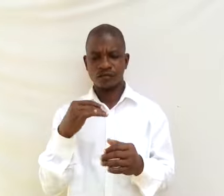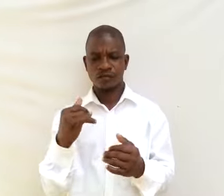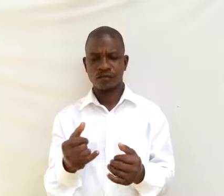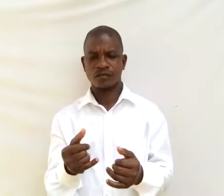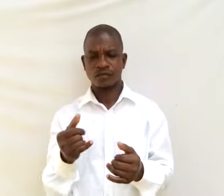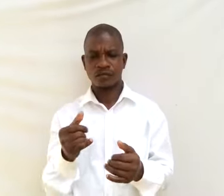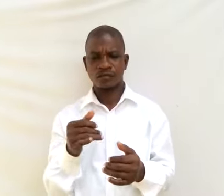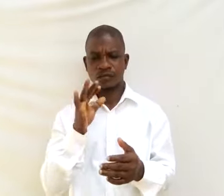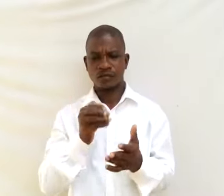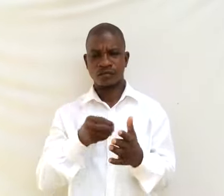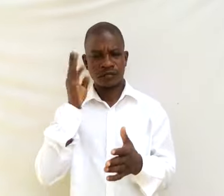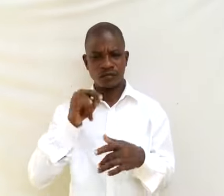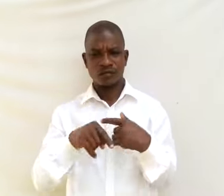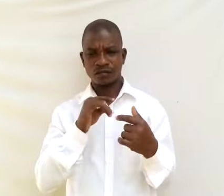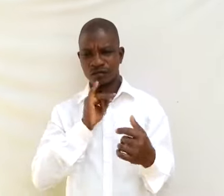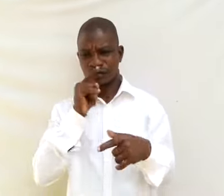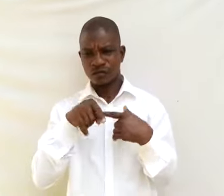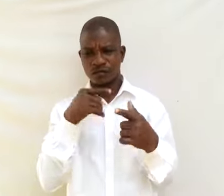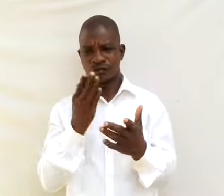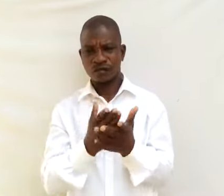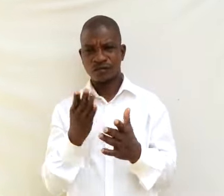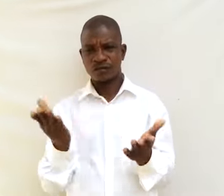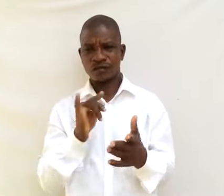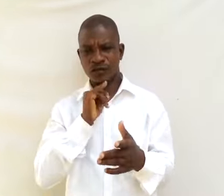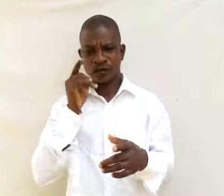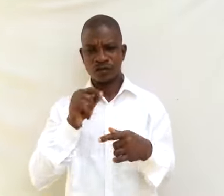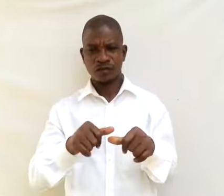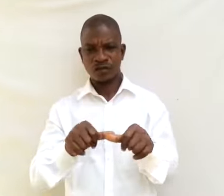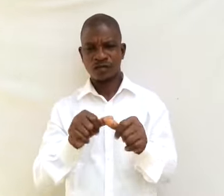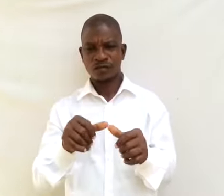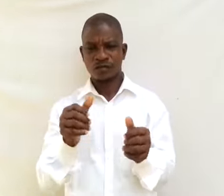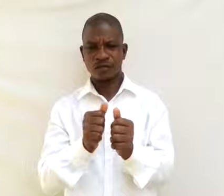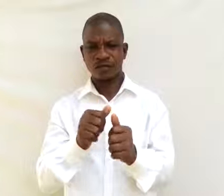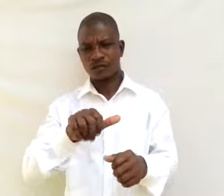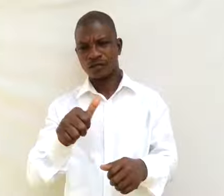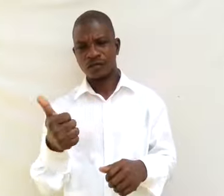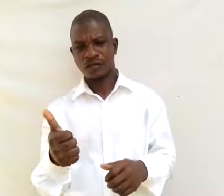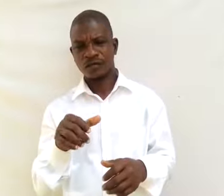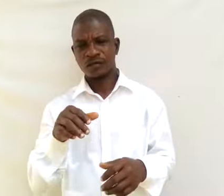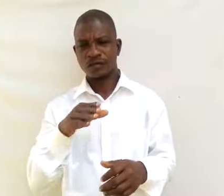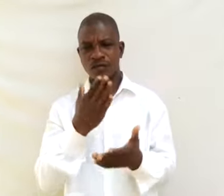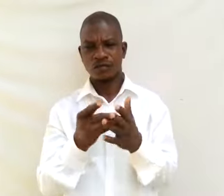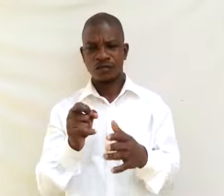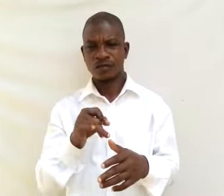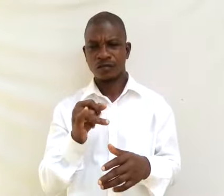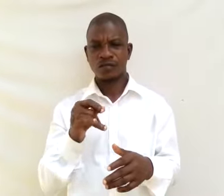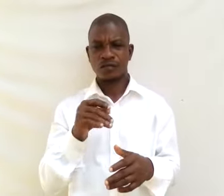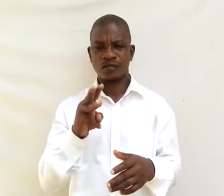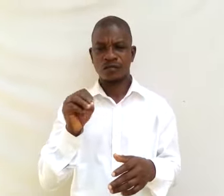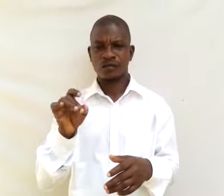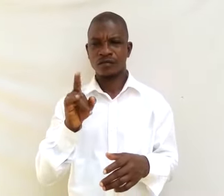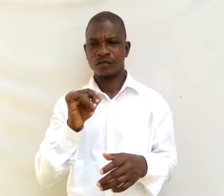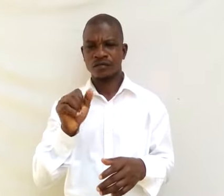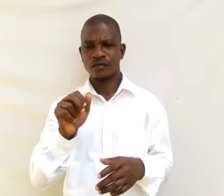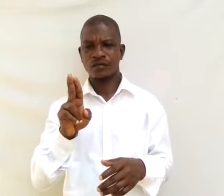Students, I'm going to stop here. And I'll continue the other aspects of modern auxiliary verbs in